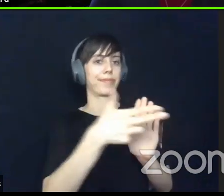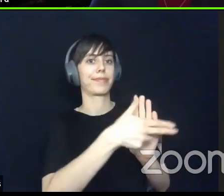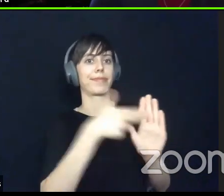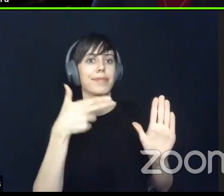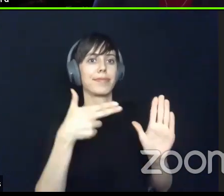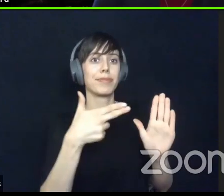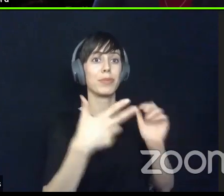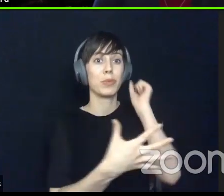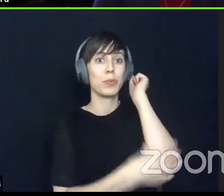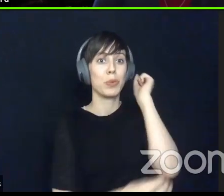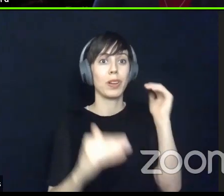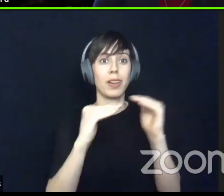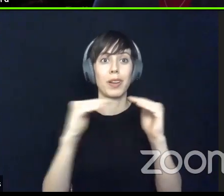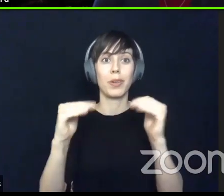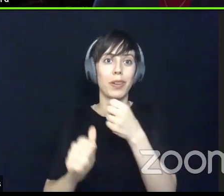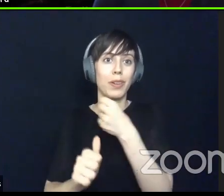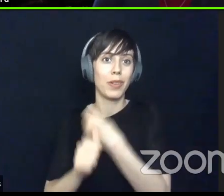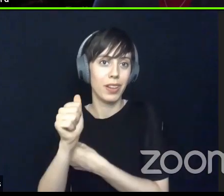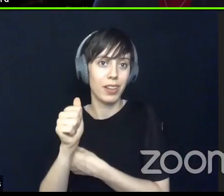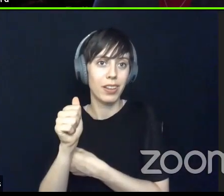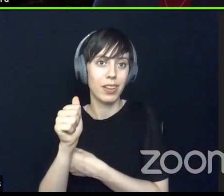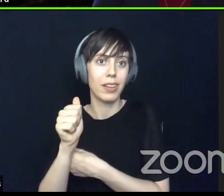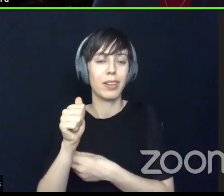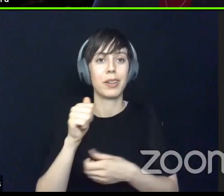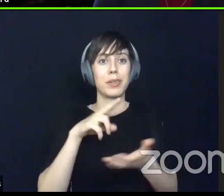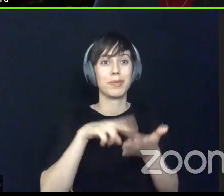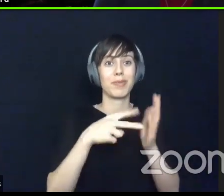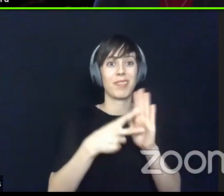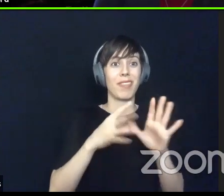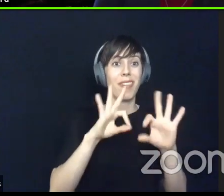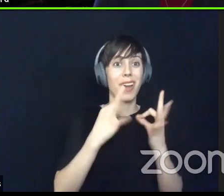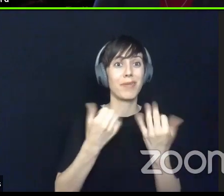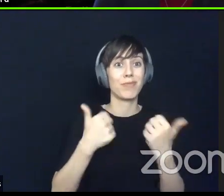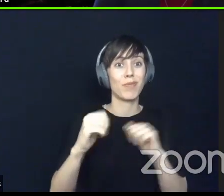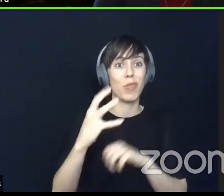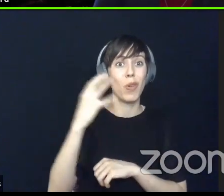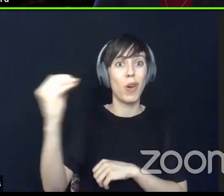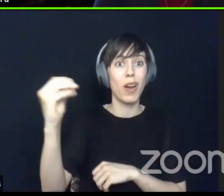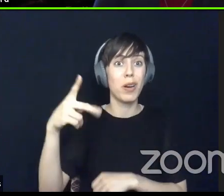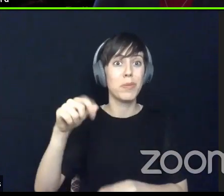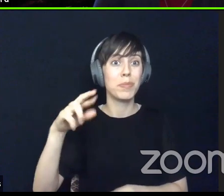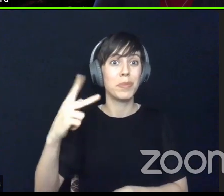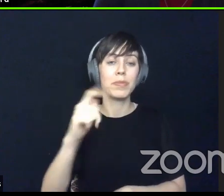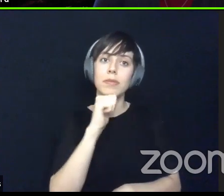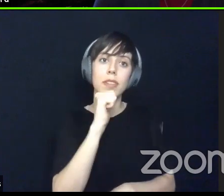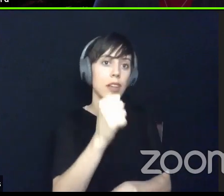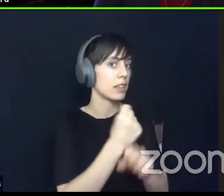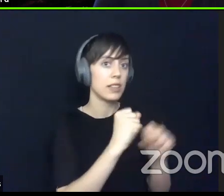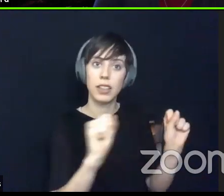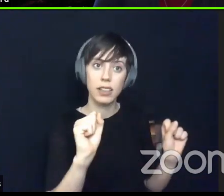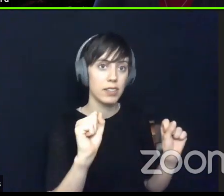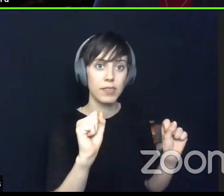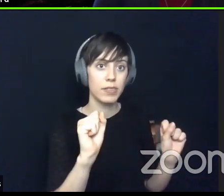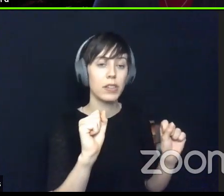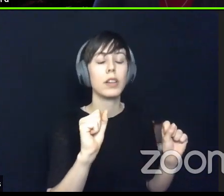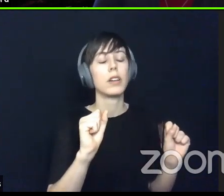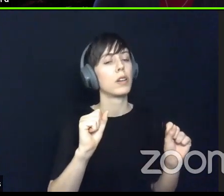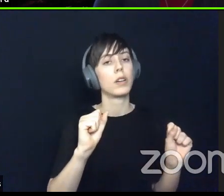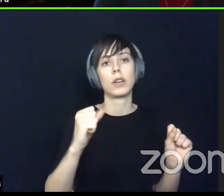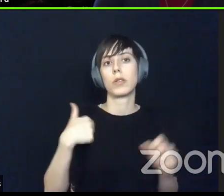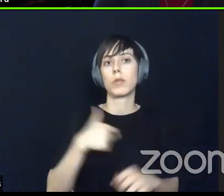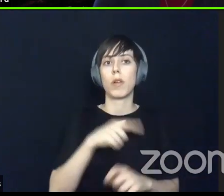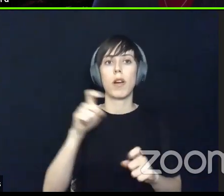even taking you to the park becomes an issue. And so we need a firm investment in communities. And that's why it's yeah. important for